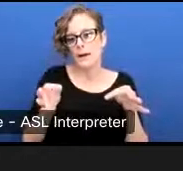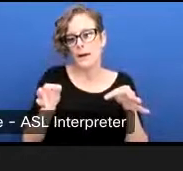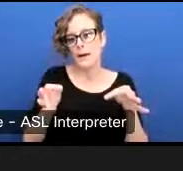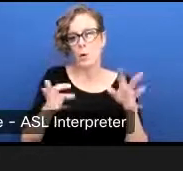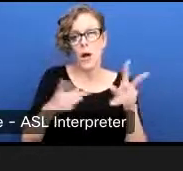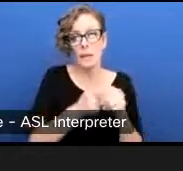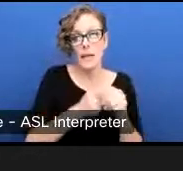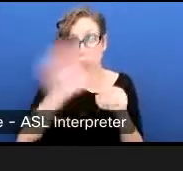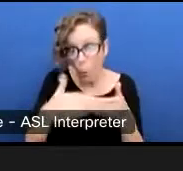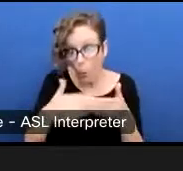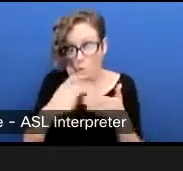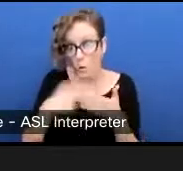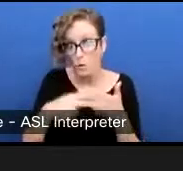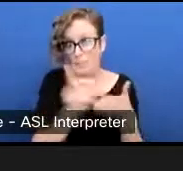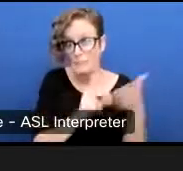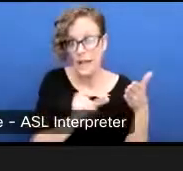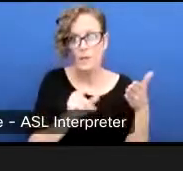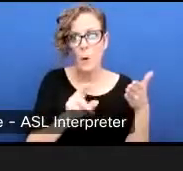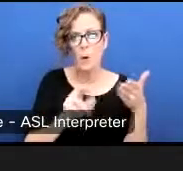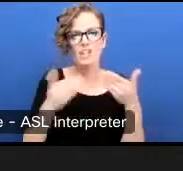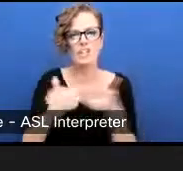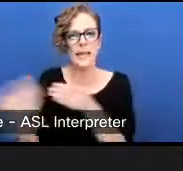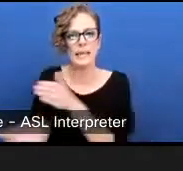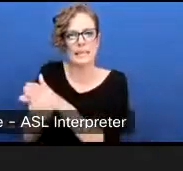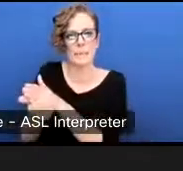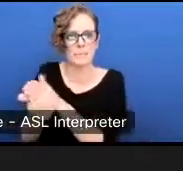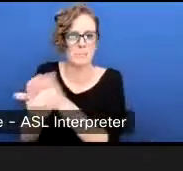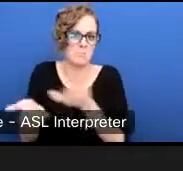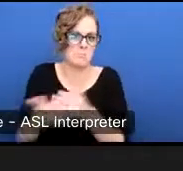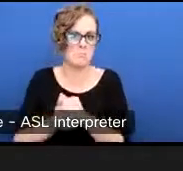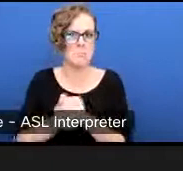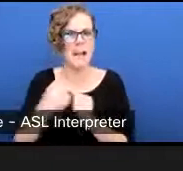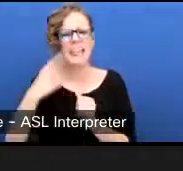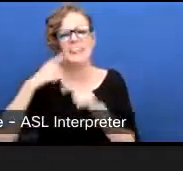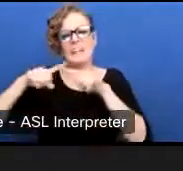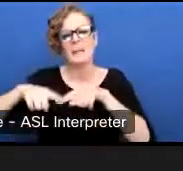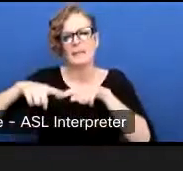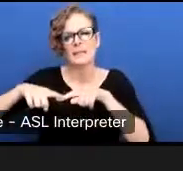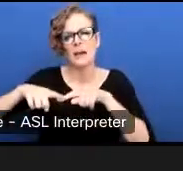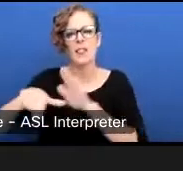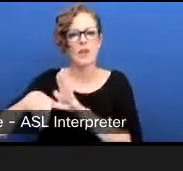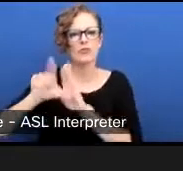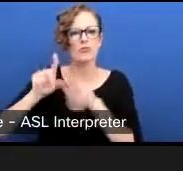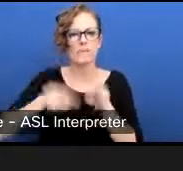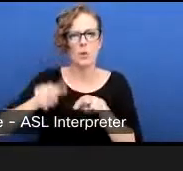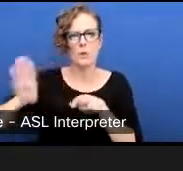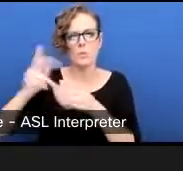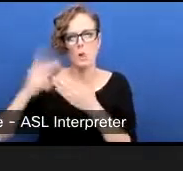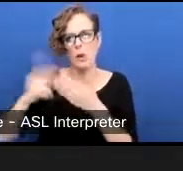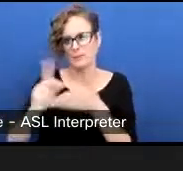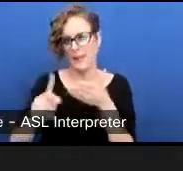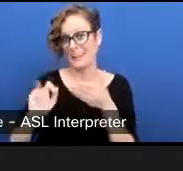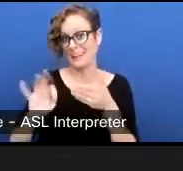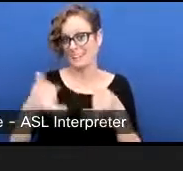update the whole program design or just do an addendum. So I think it's going to depend on the review of your program design, if it's